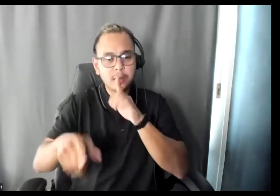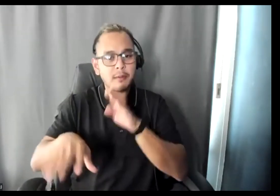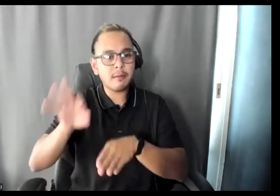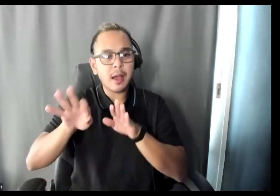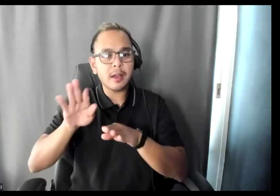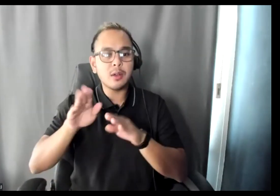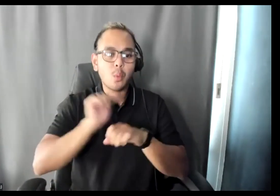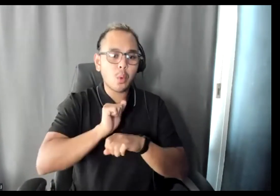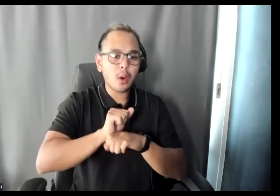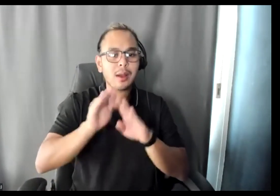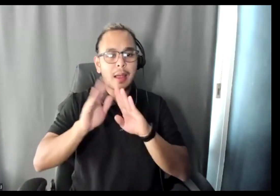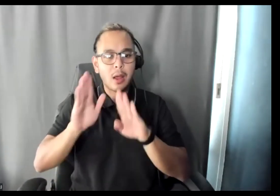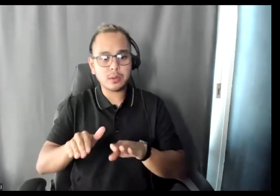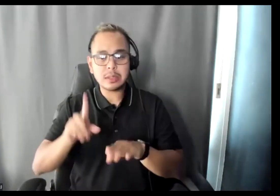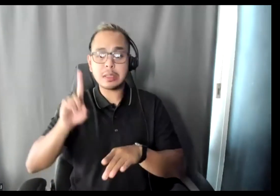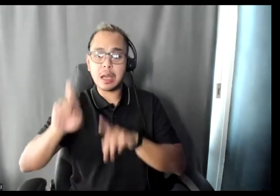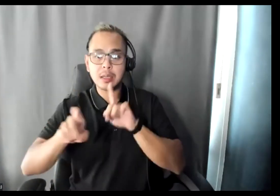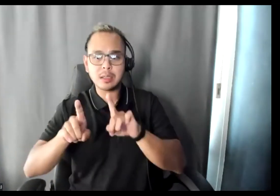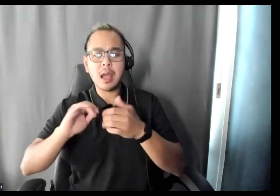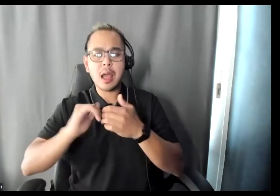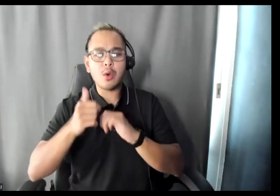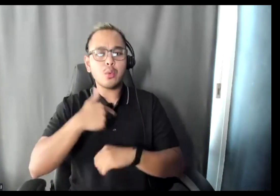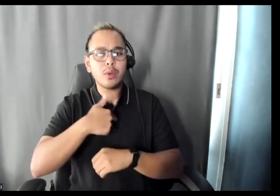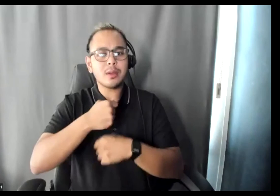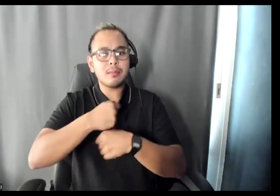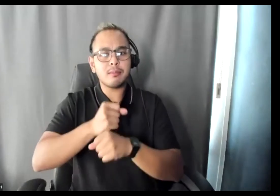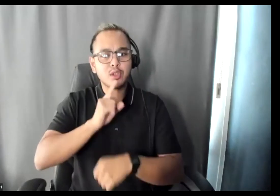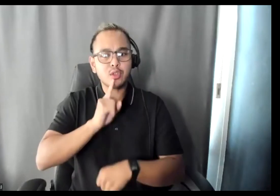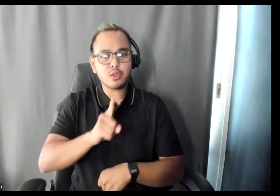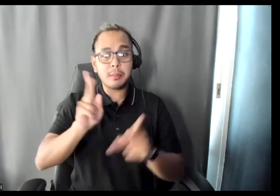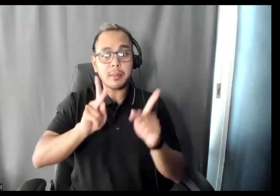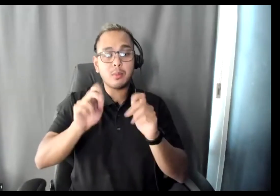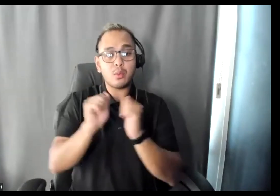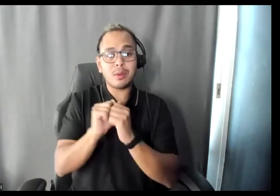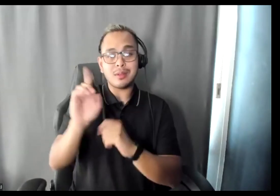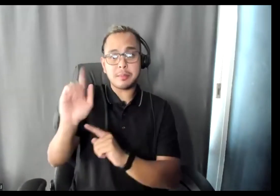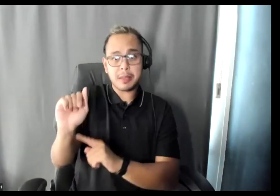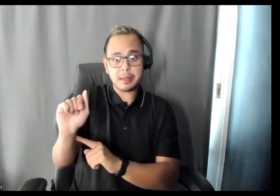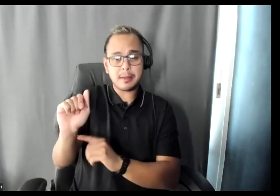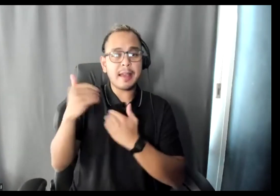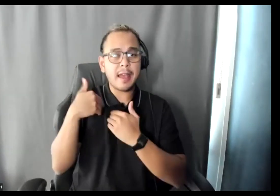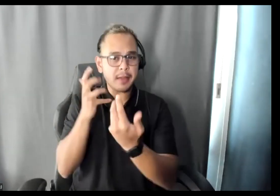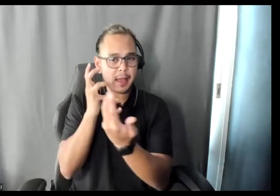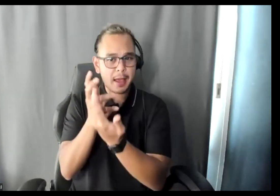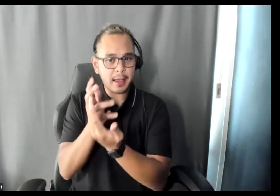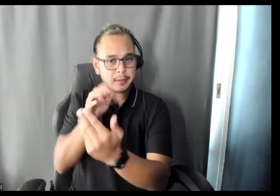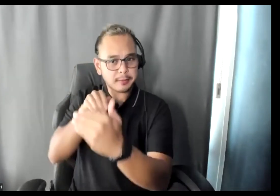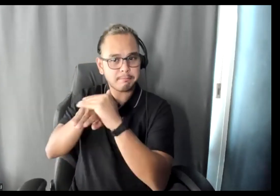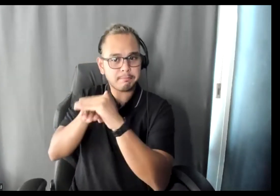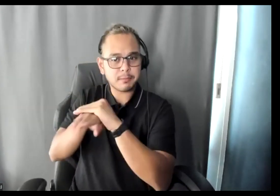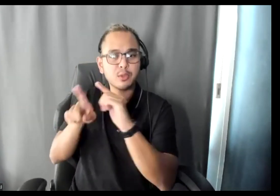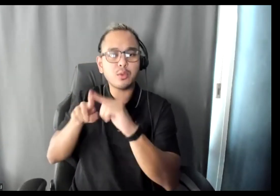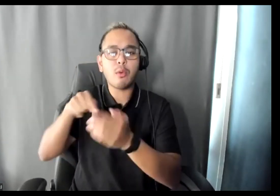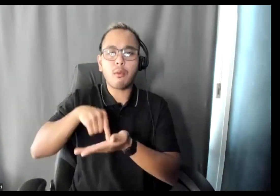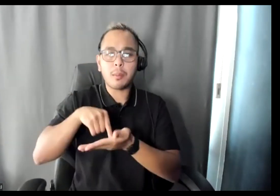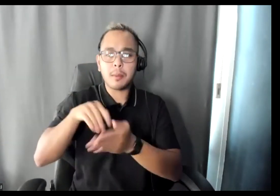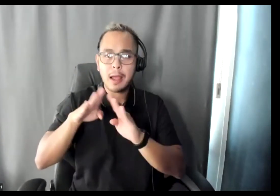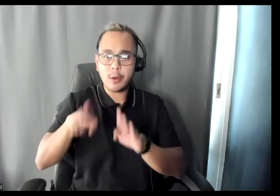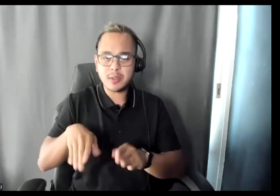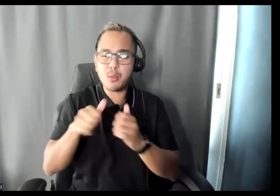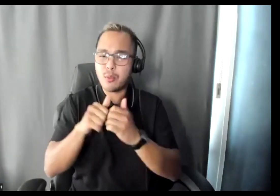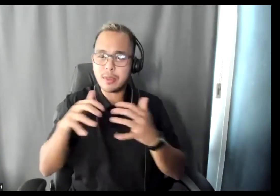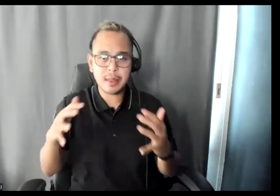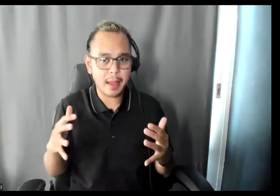asking, questions about how do we ensure that people with disabilities have the access that they need to affordable housing without having to